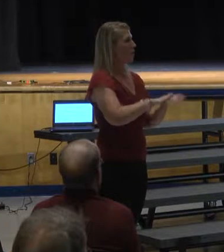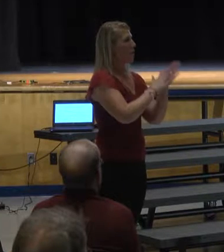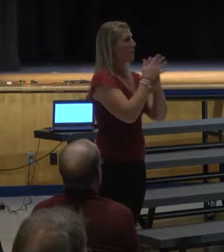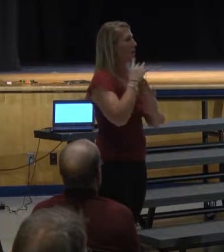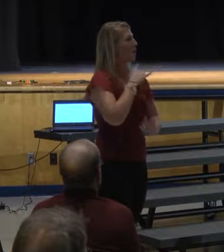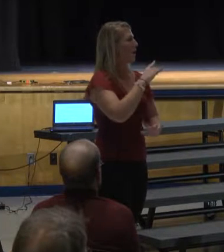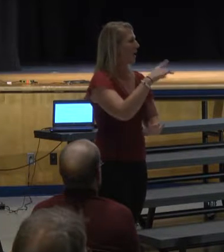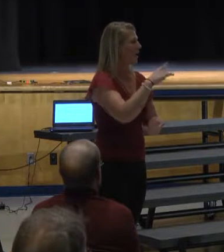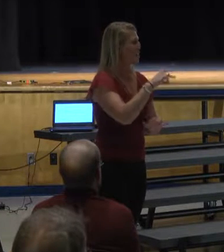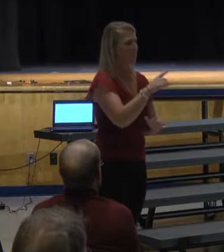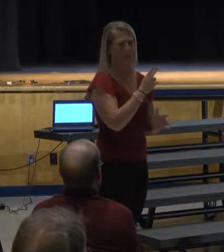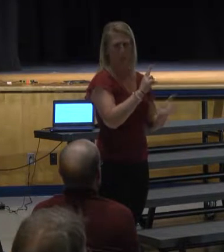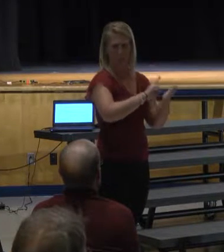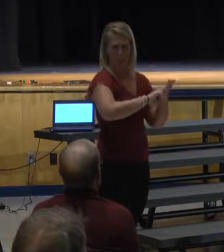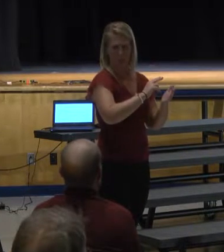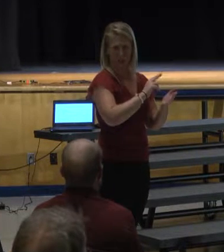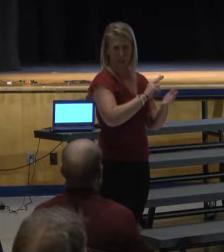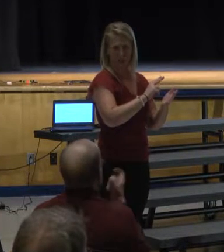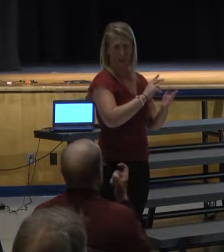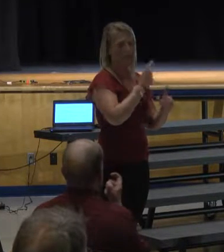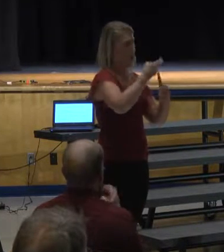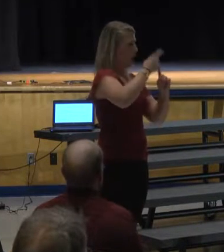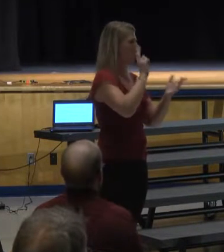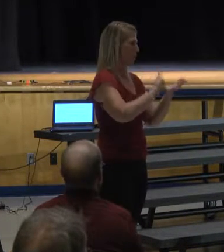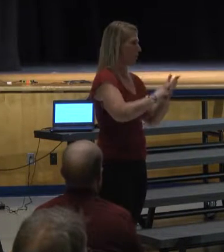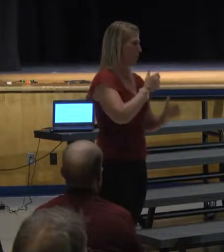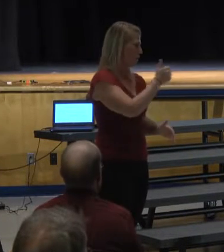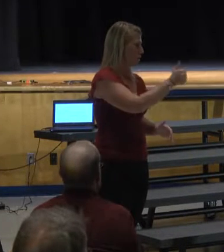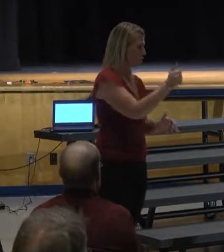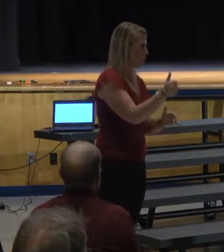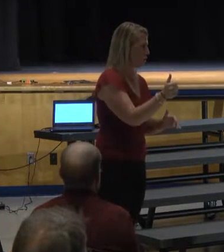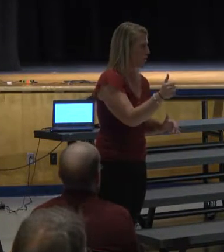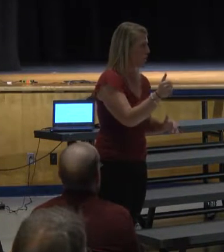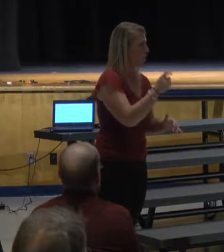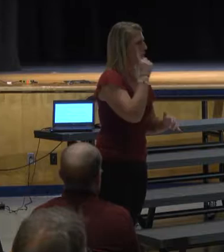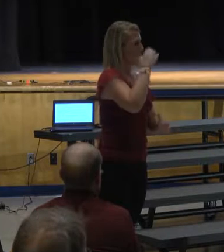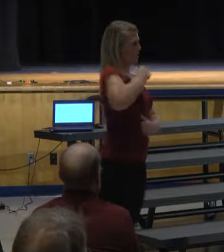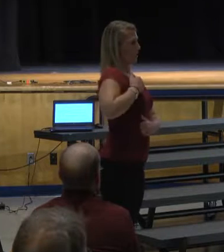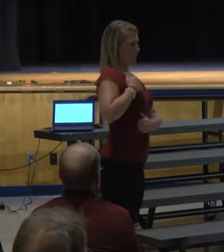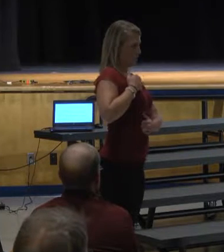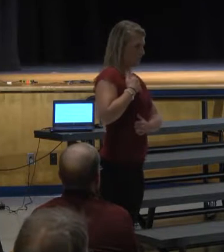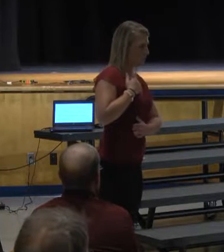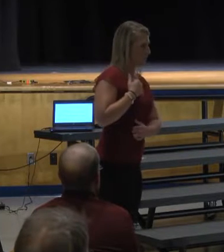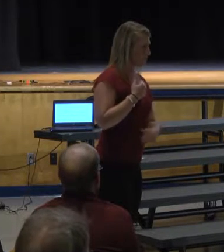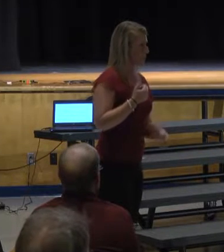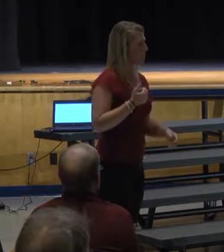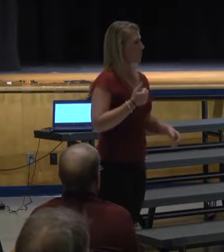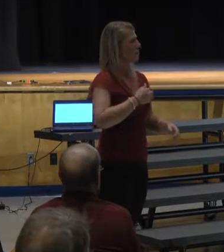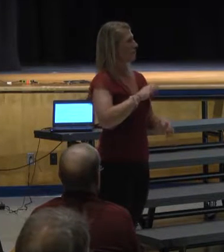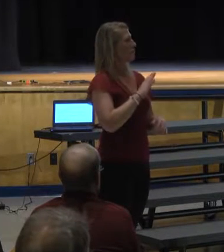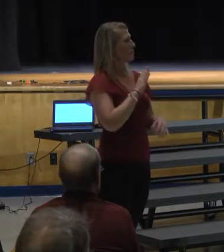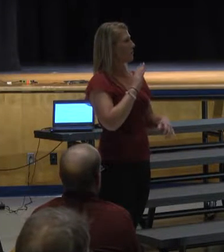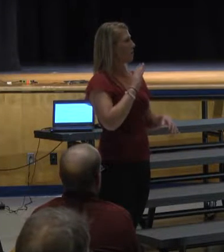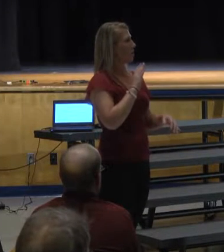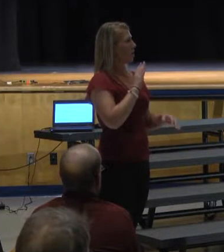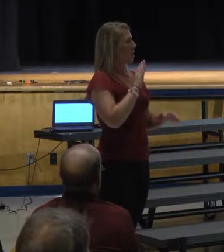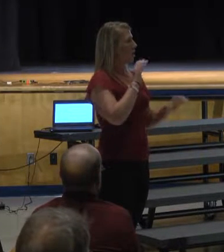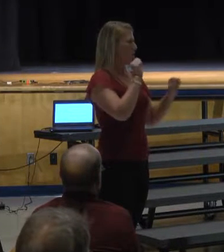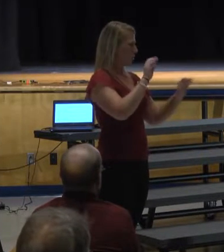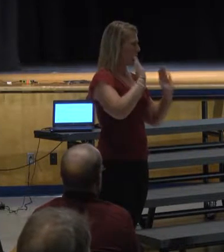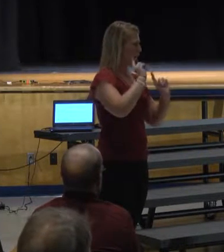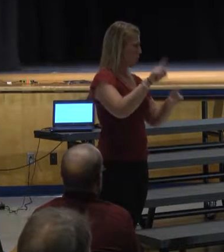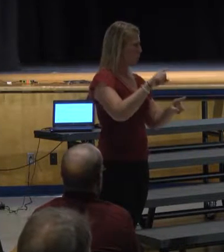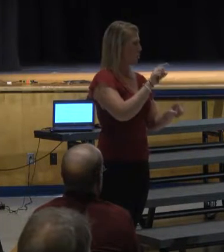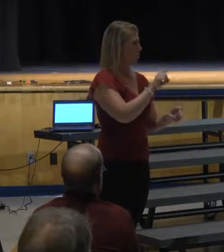them. All right, it's easy way to get the registration for Selective Service done. All right, or they can go to the Selective Service website and do it as